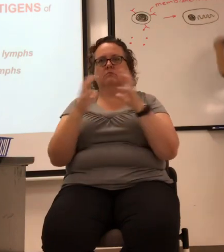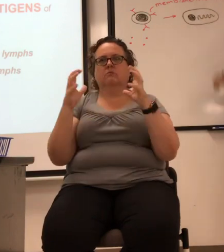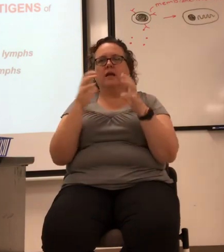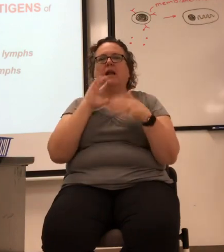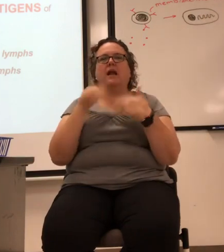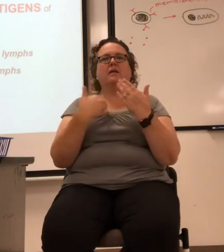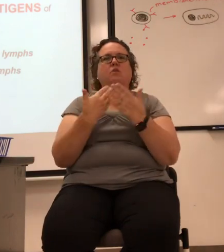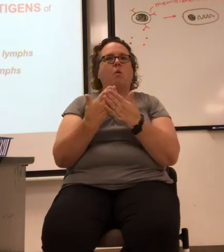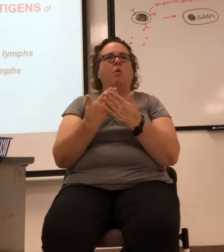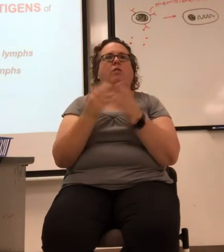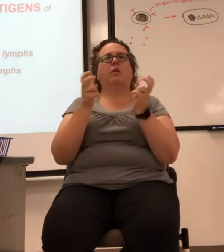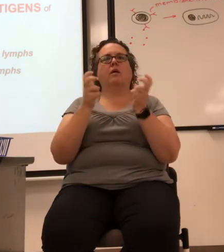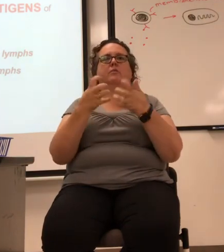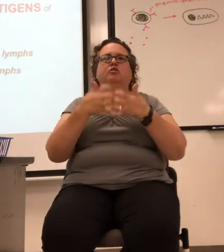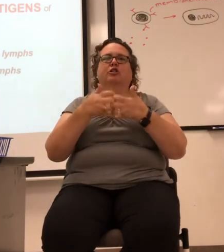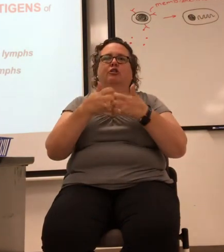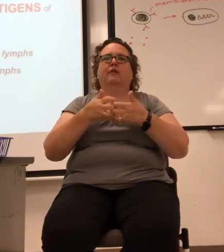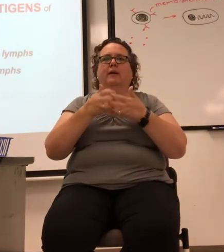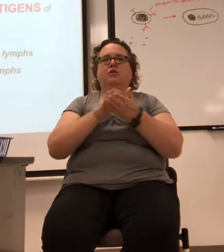become